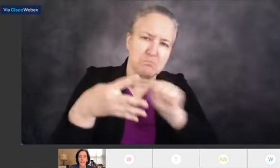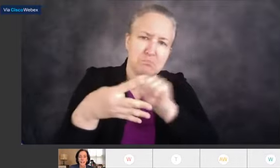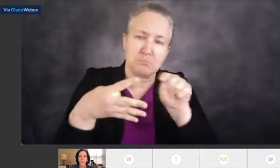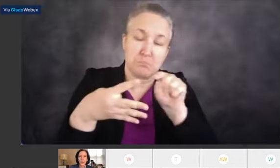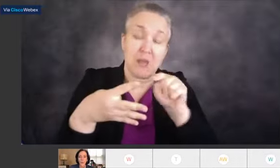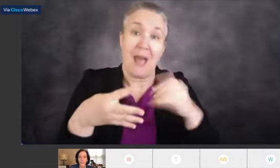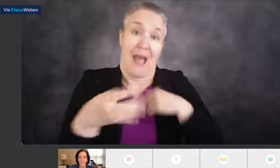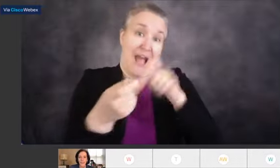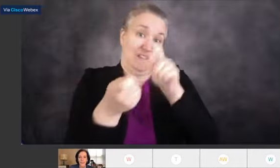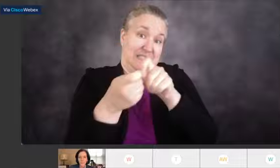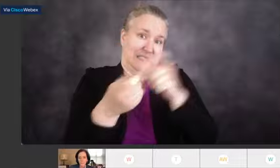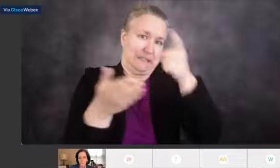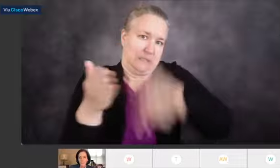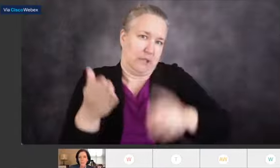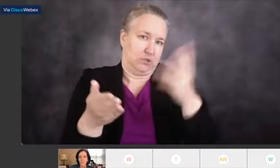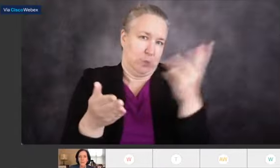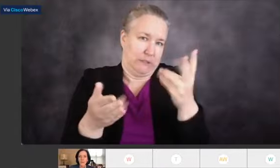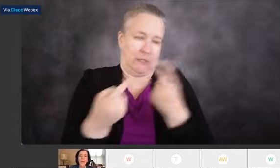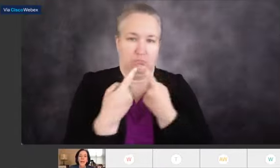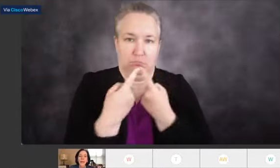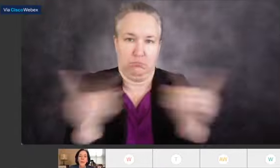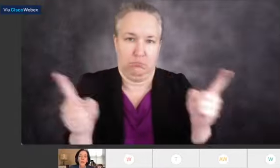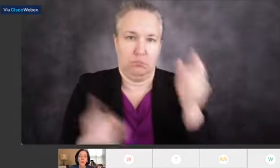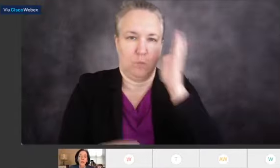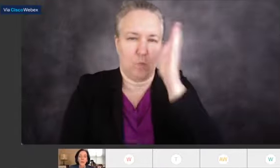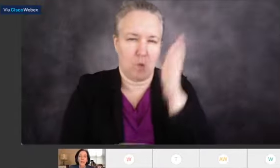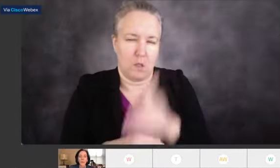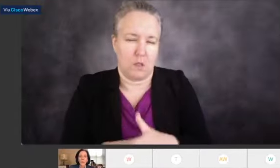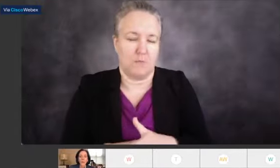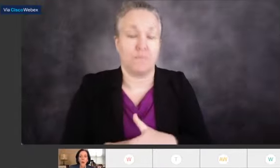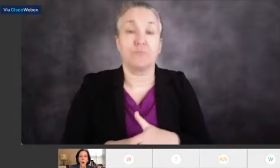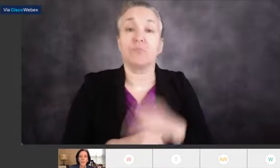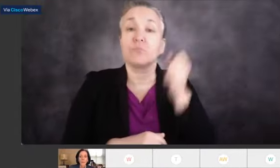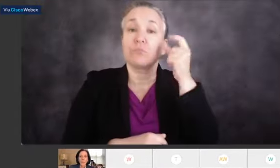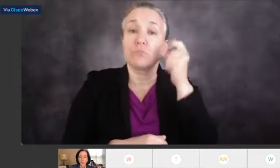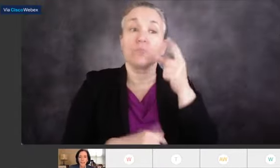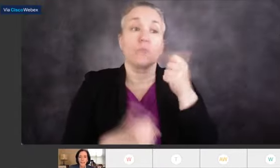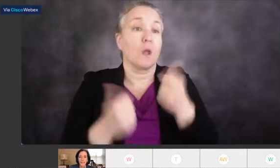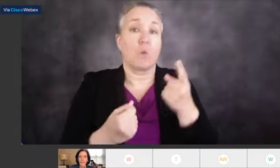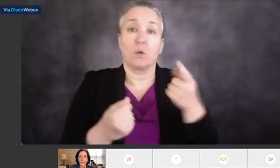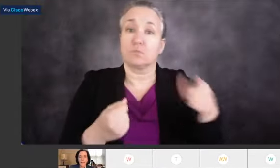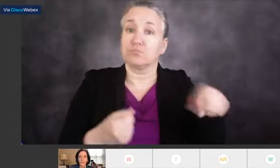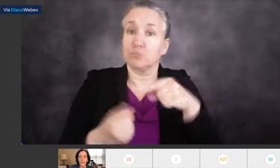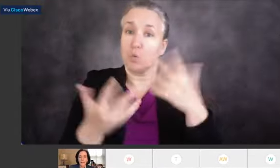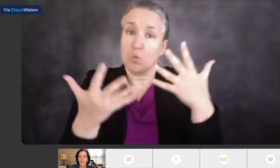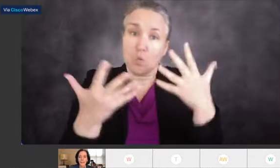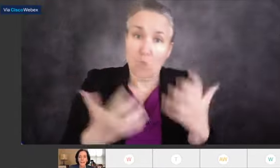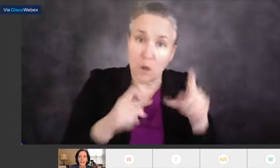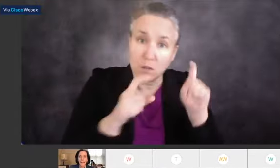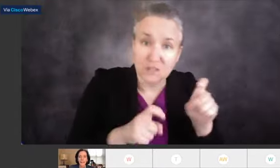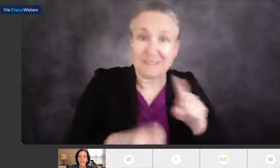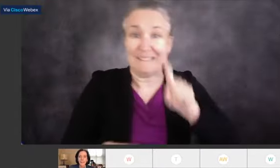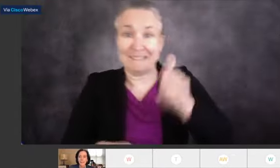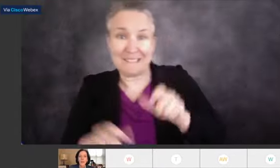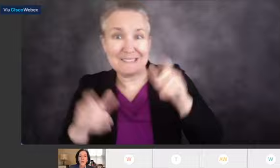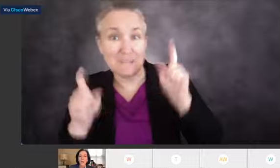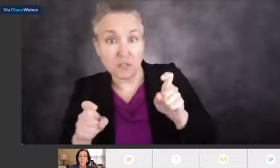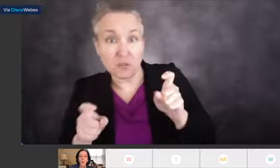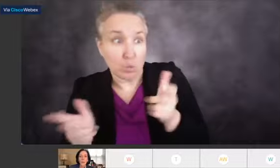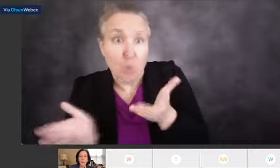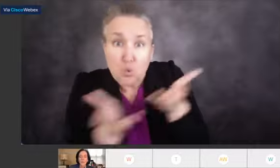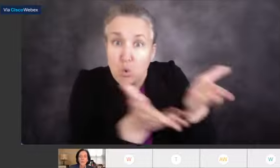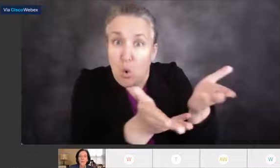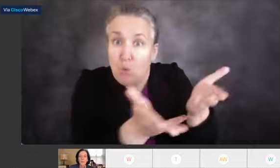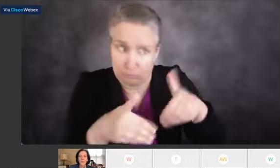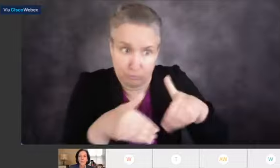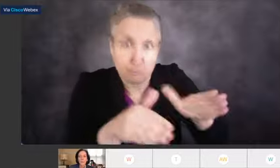details next Wednesday. I want to urge anyone who wants or needs to be tested to get tested. The